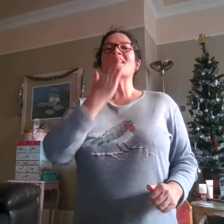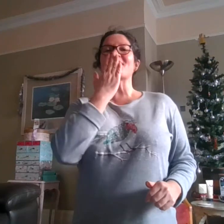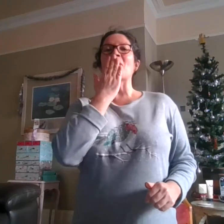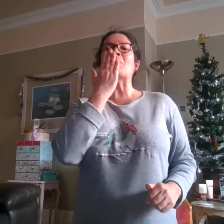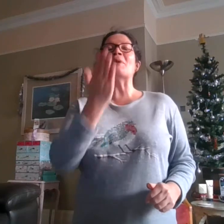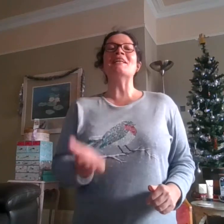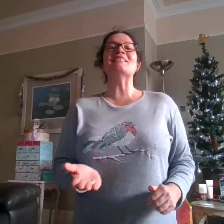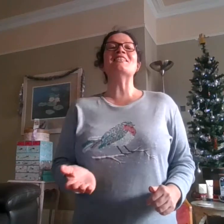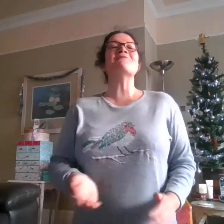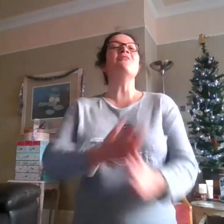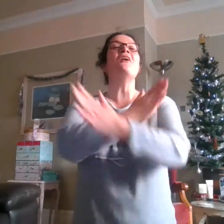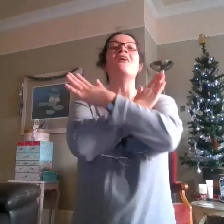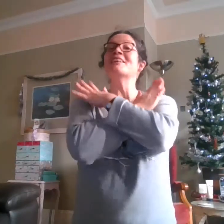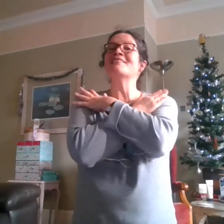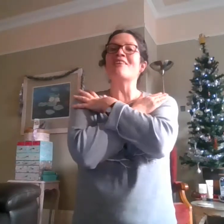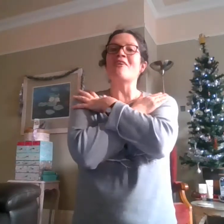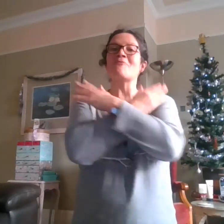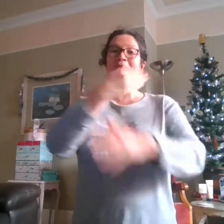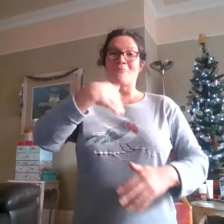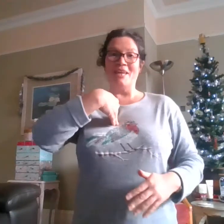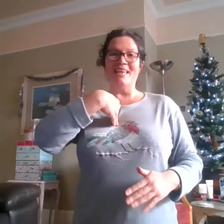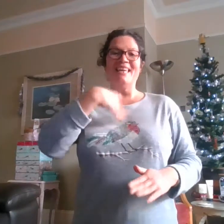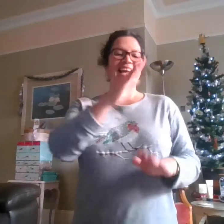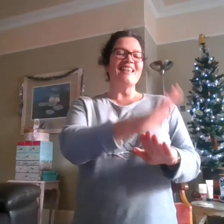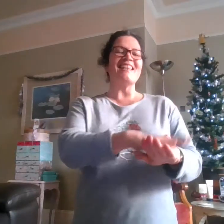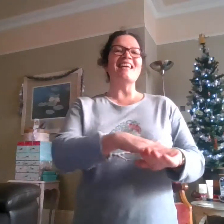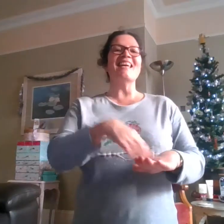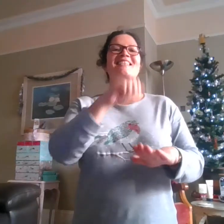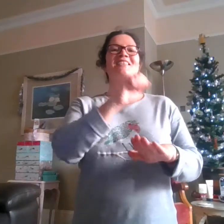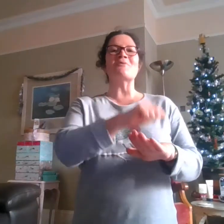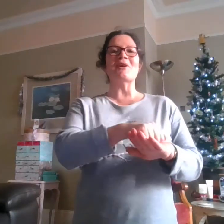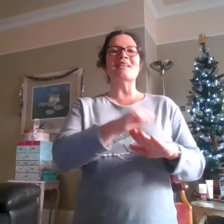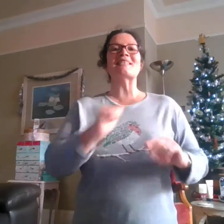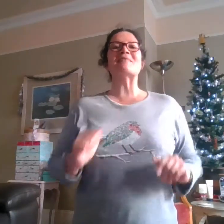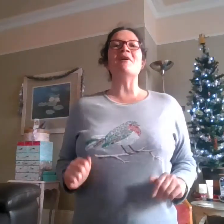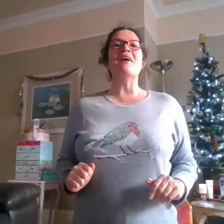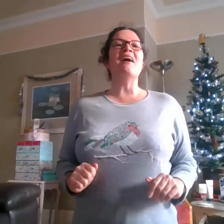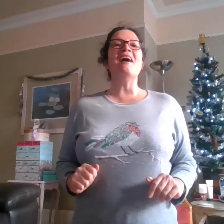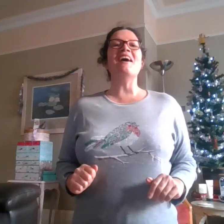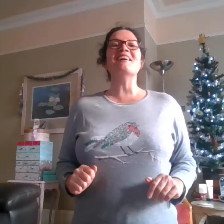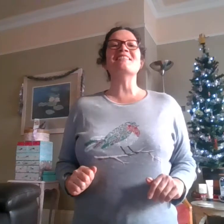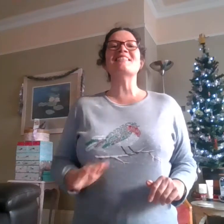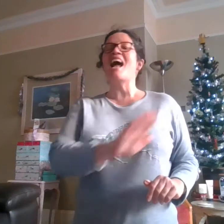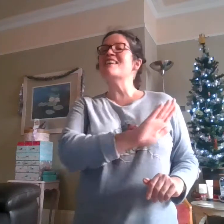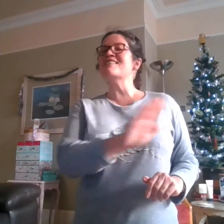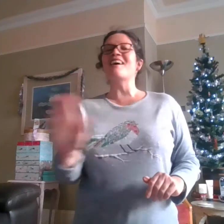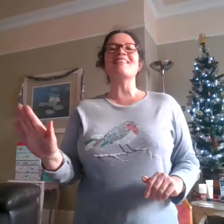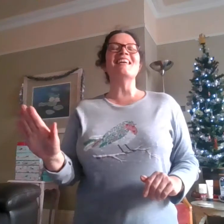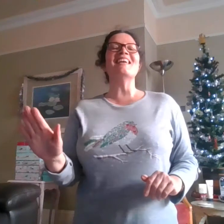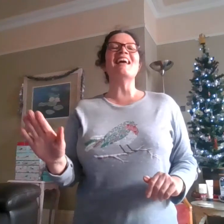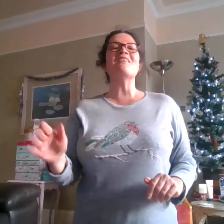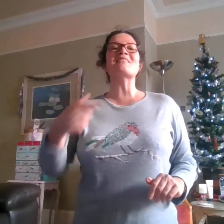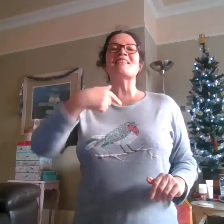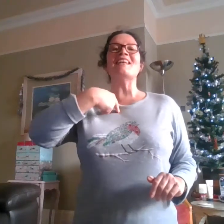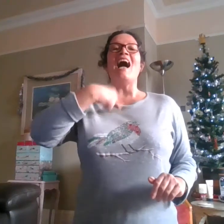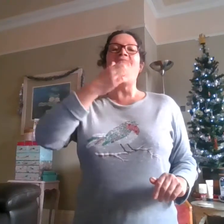So please just fall in love with me this Christmas. Nothing else that I